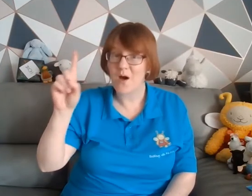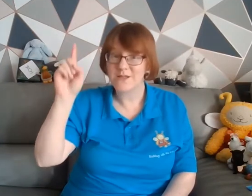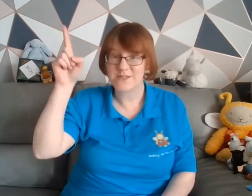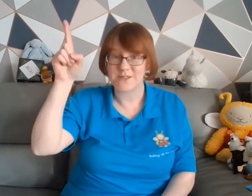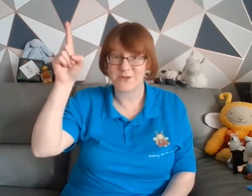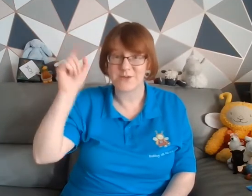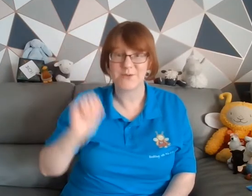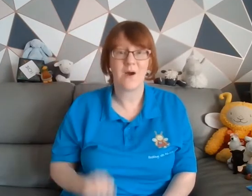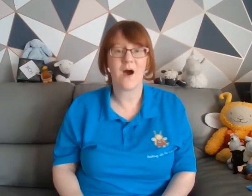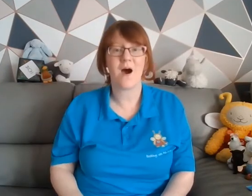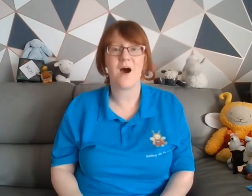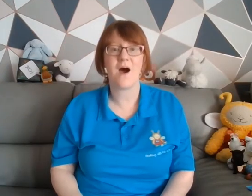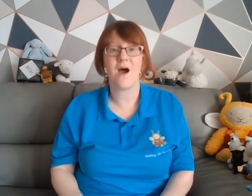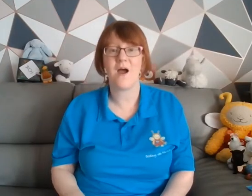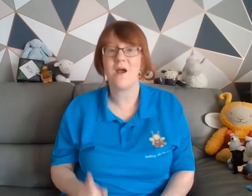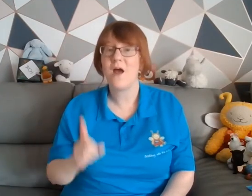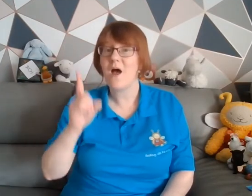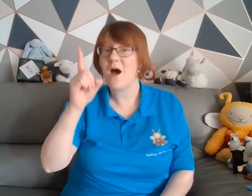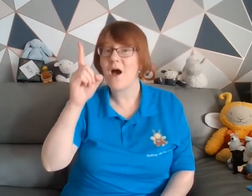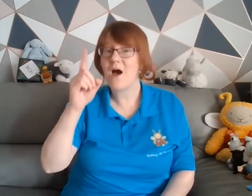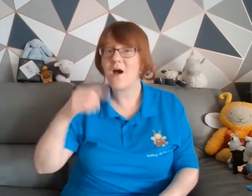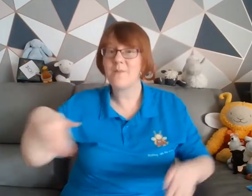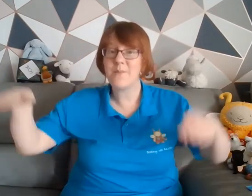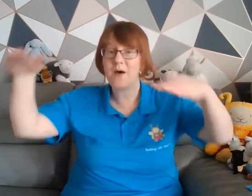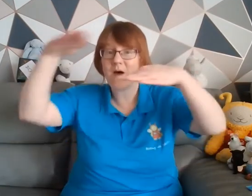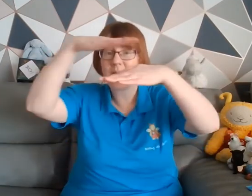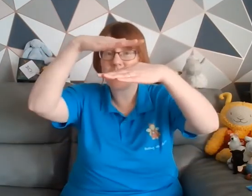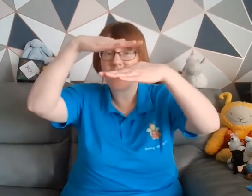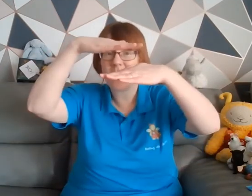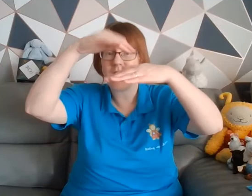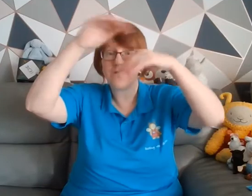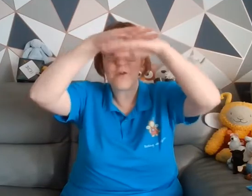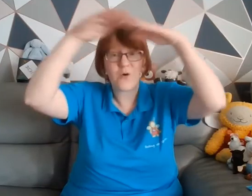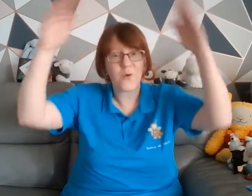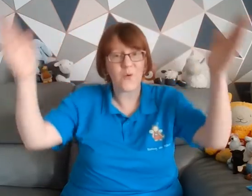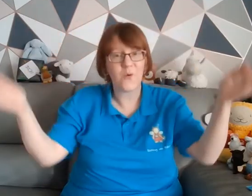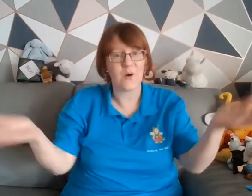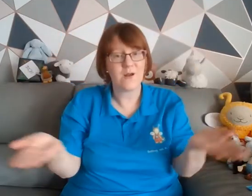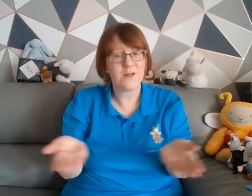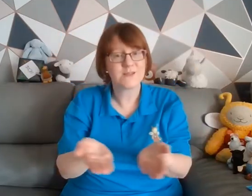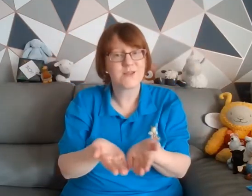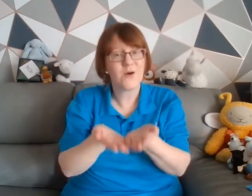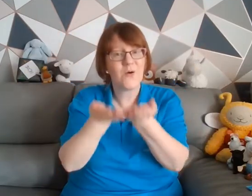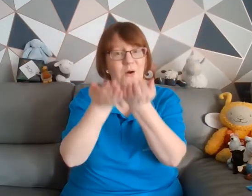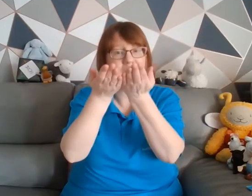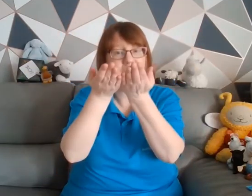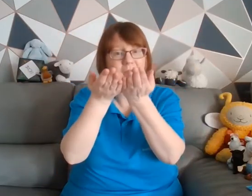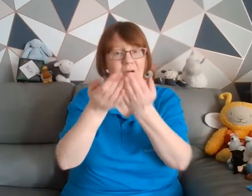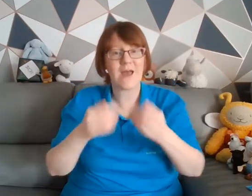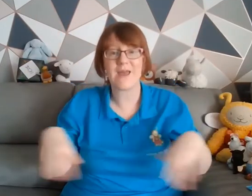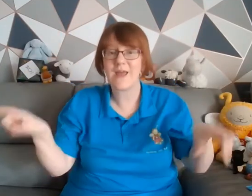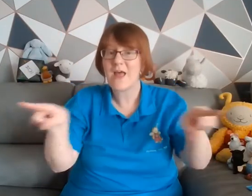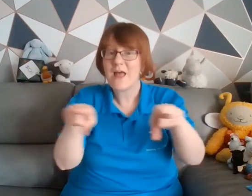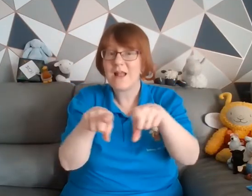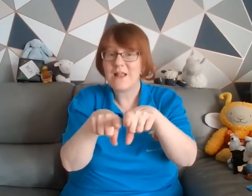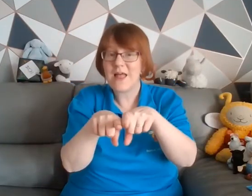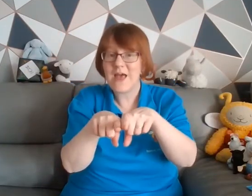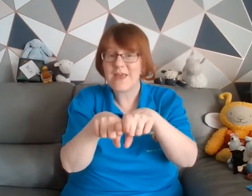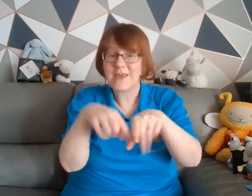what you are, up above the world. world so high, like